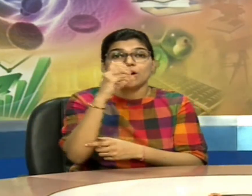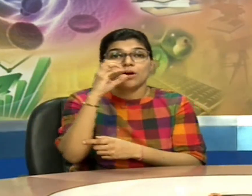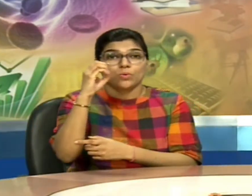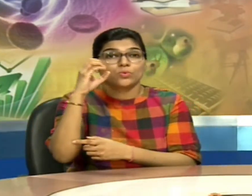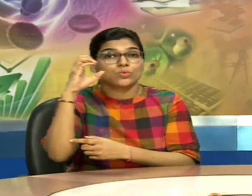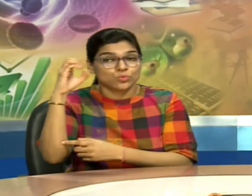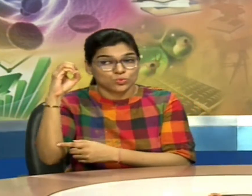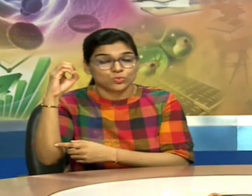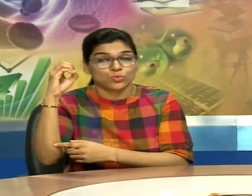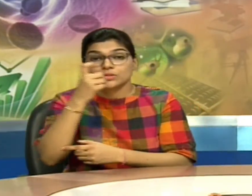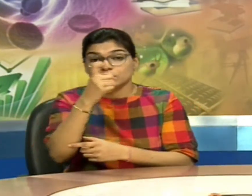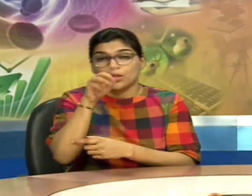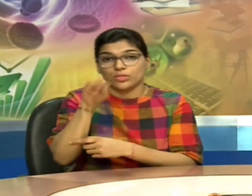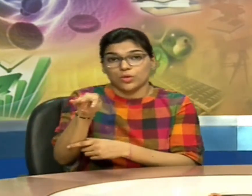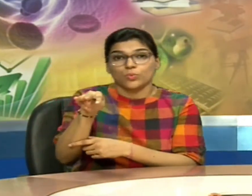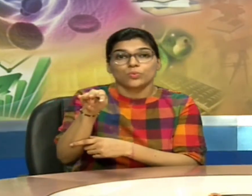of newspaper, it will save